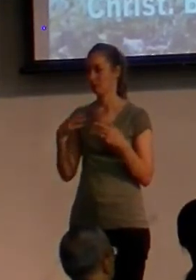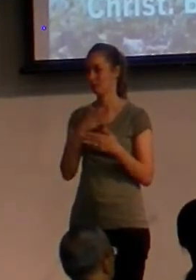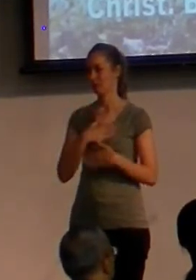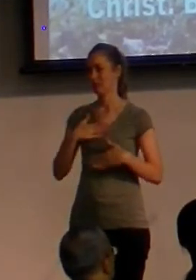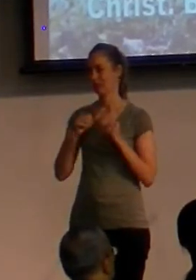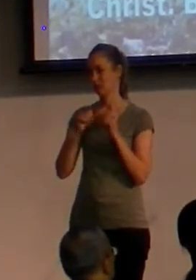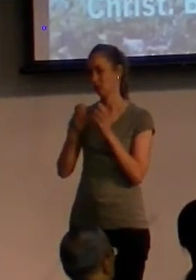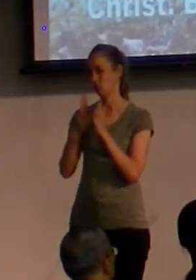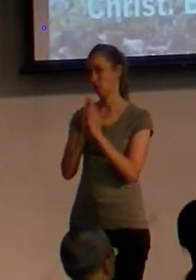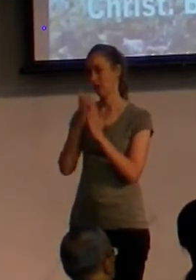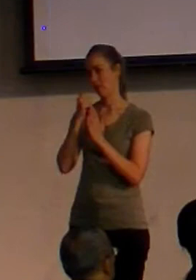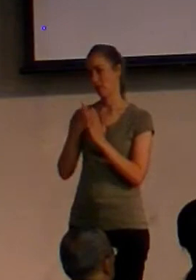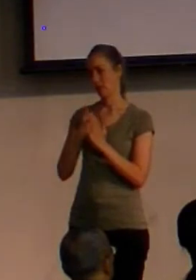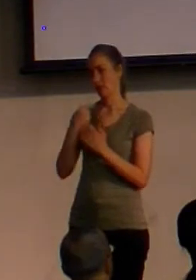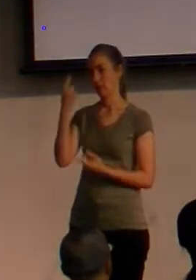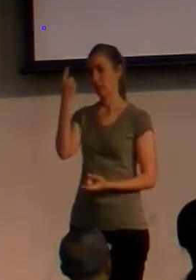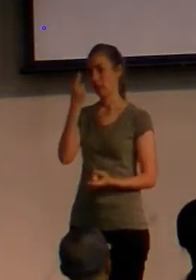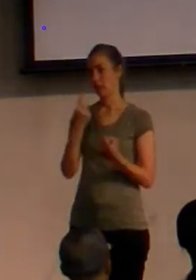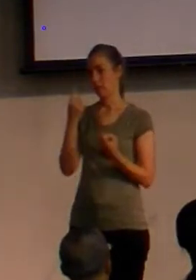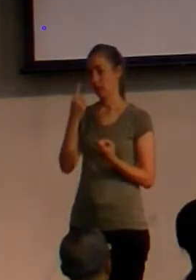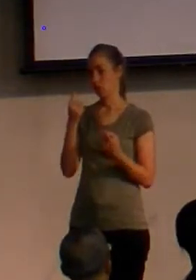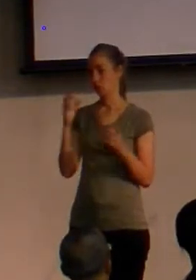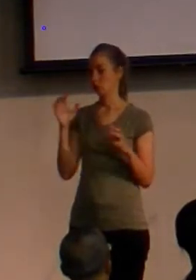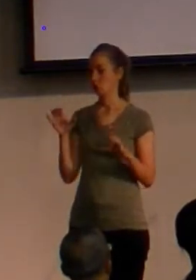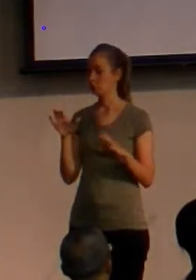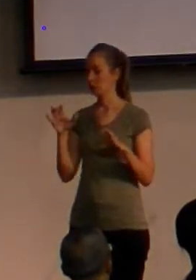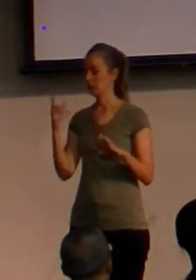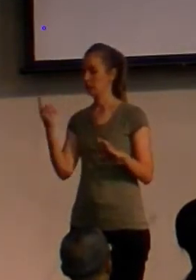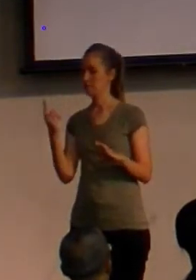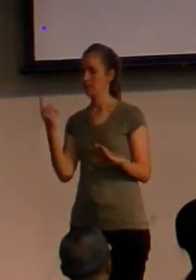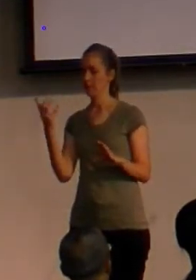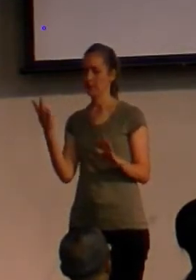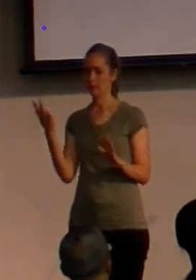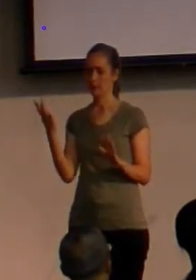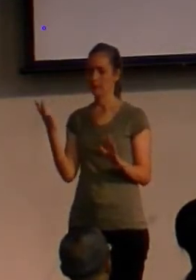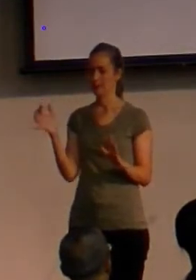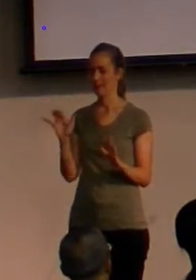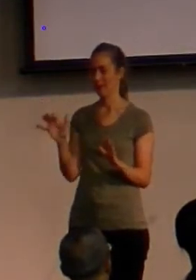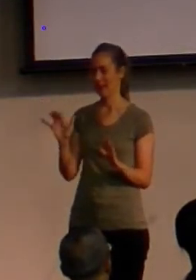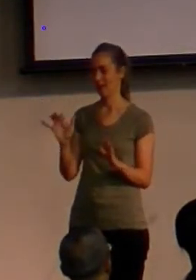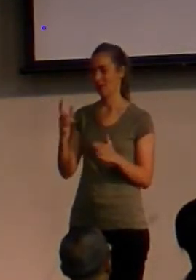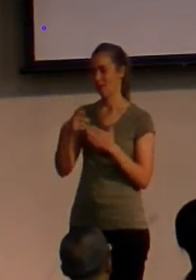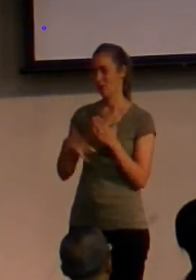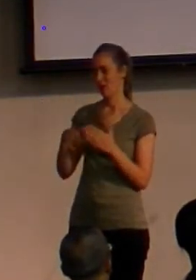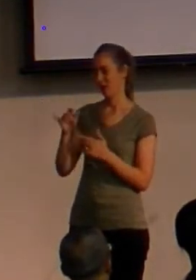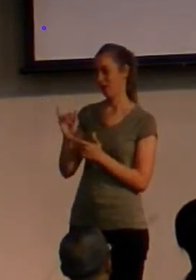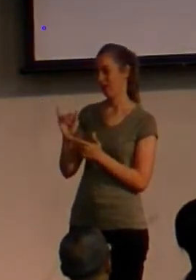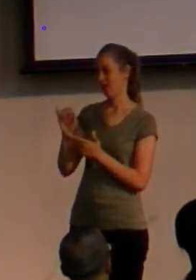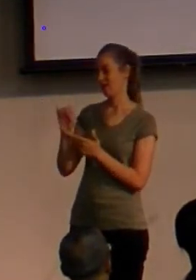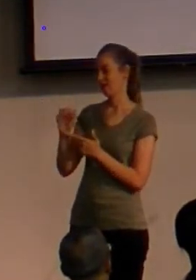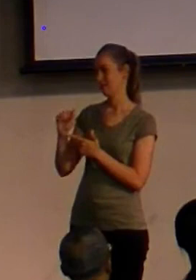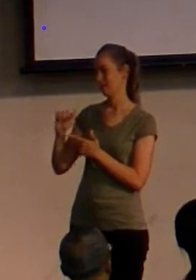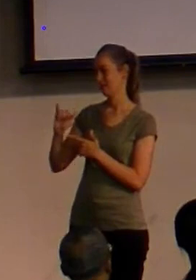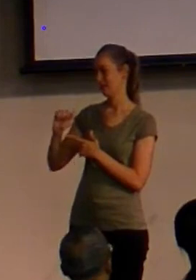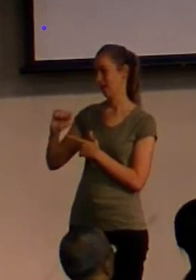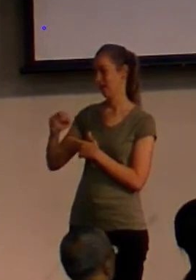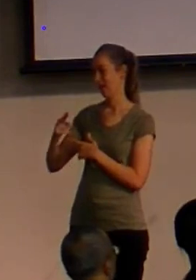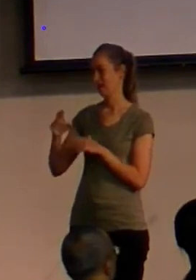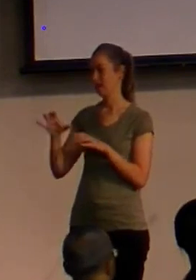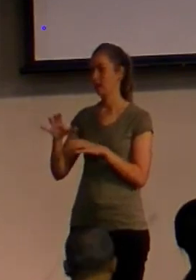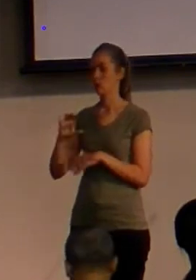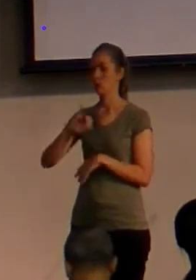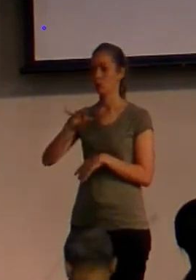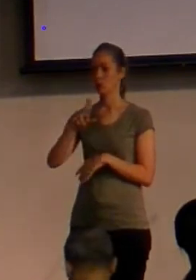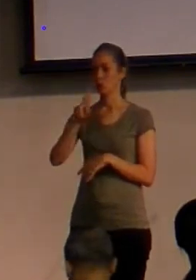Maybe you will consider doing something like what Isaiah did, or maybe June